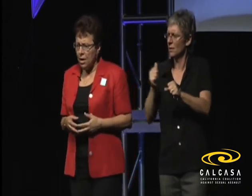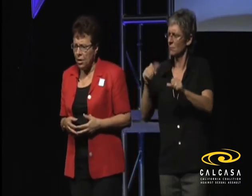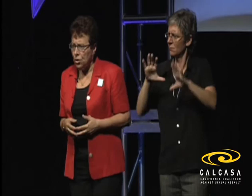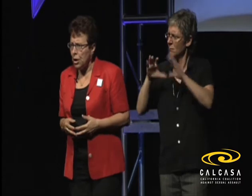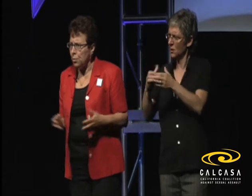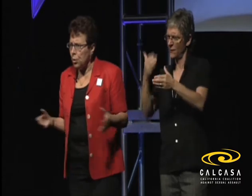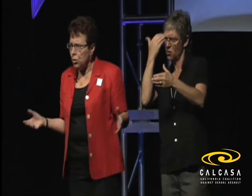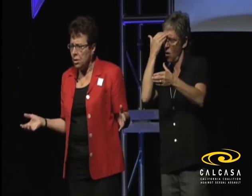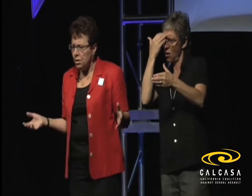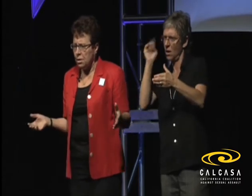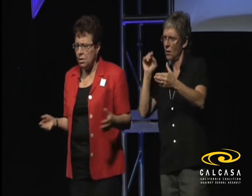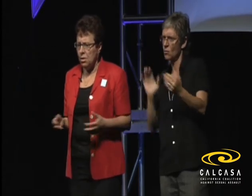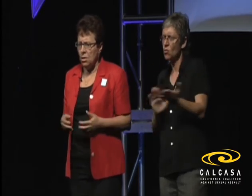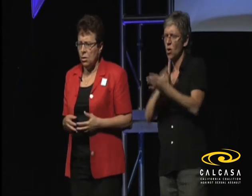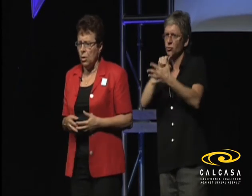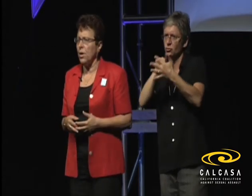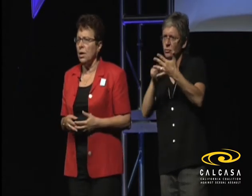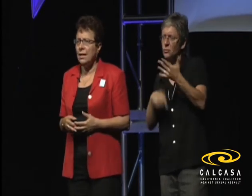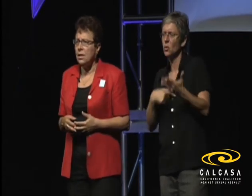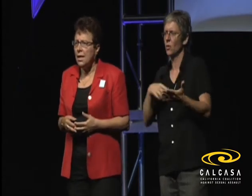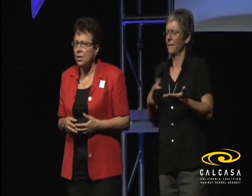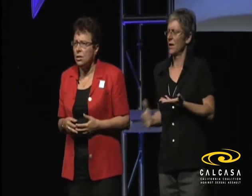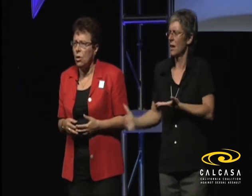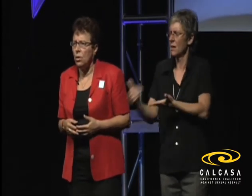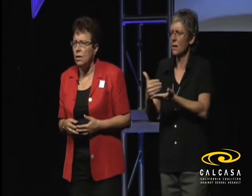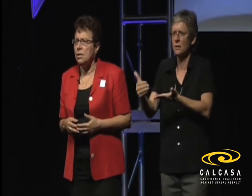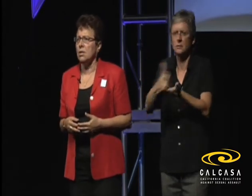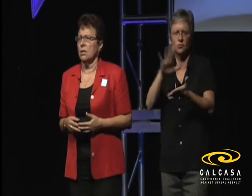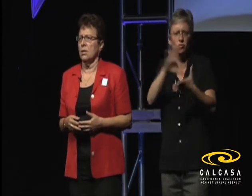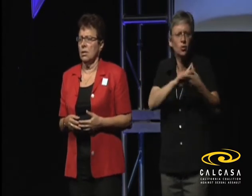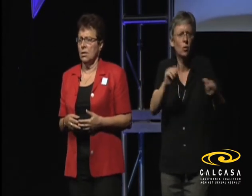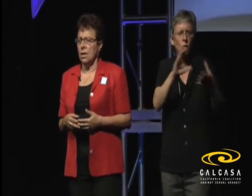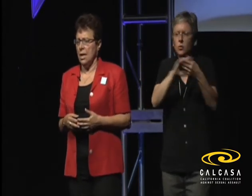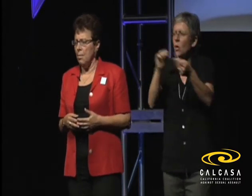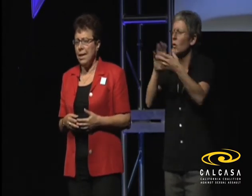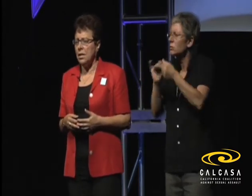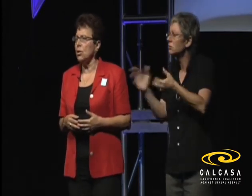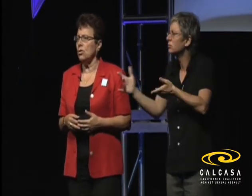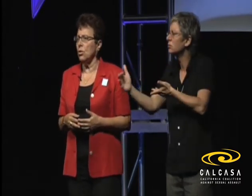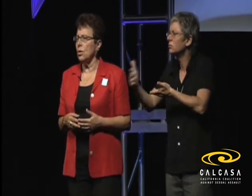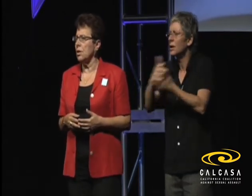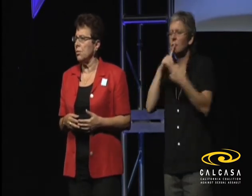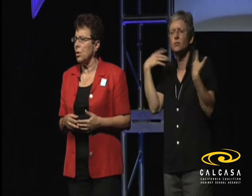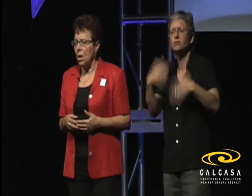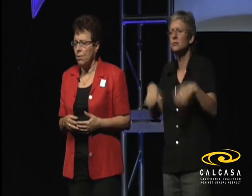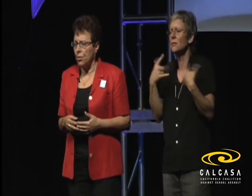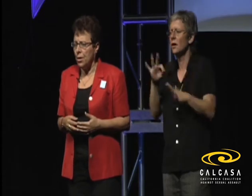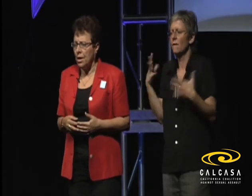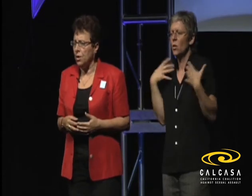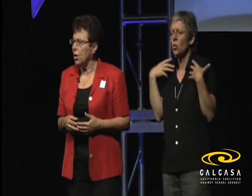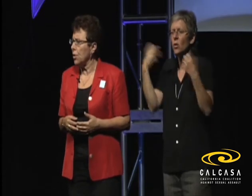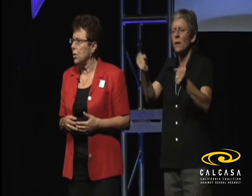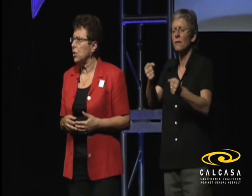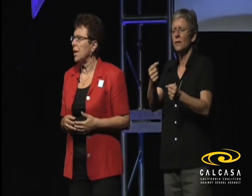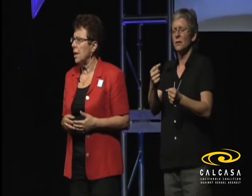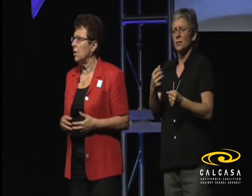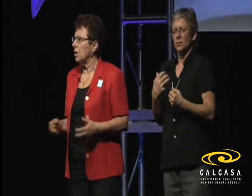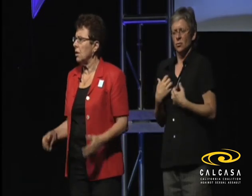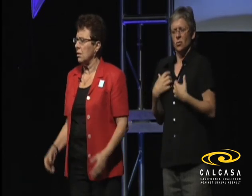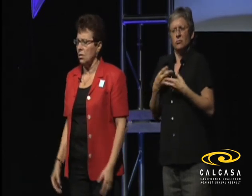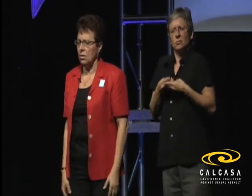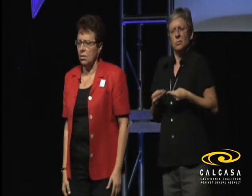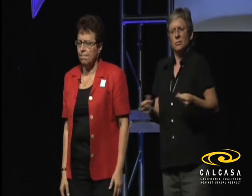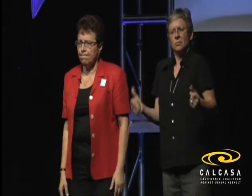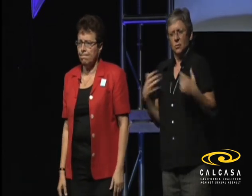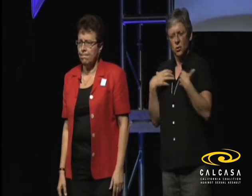body of knowledge and approaches. We've collected testimonies and amazing stories of recovery and courage and